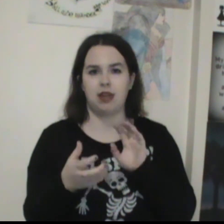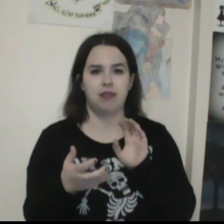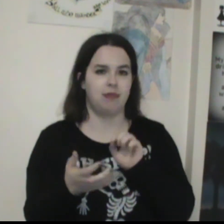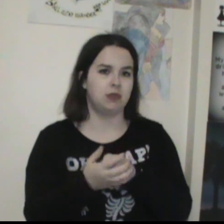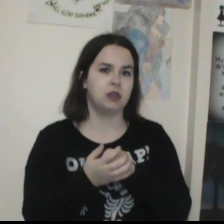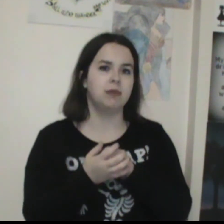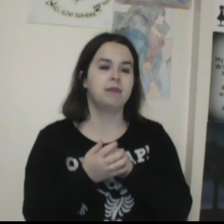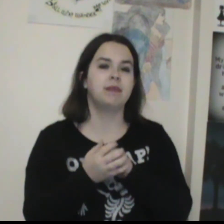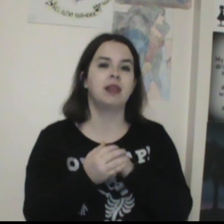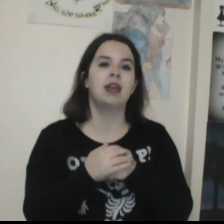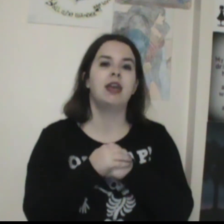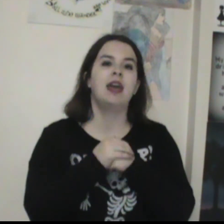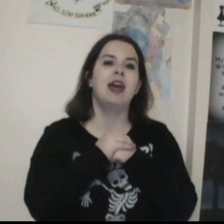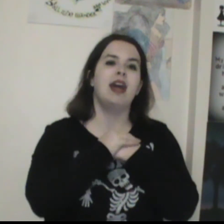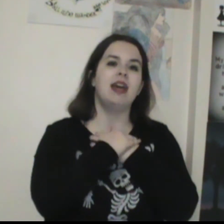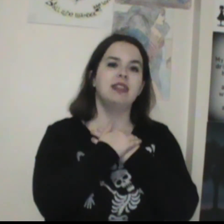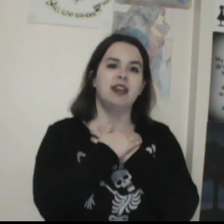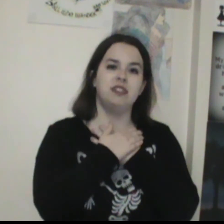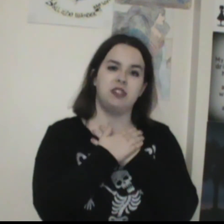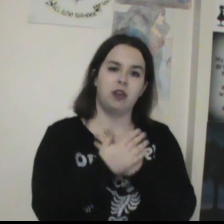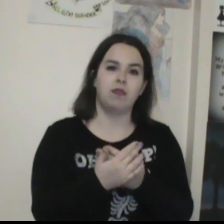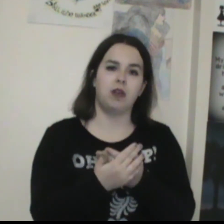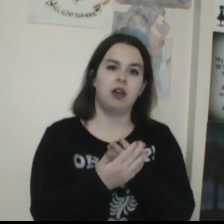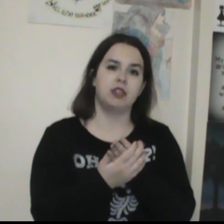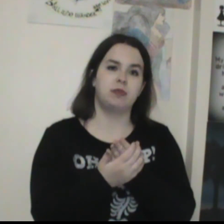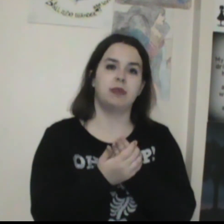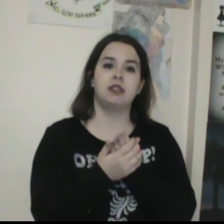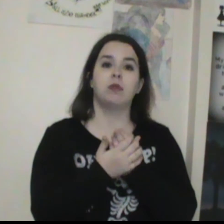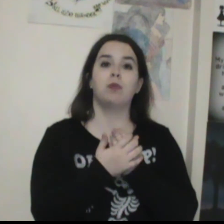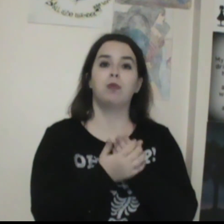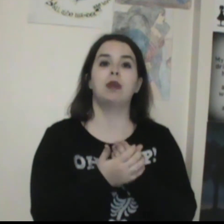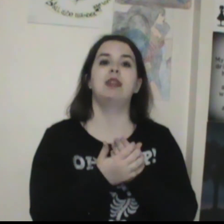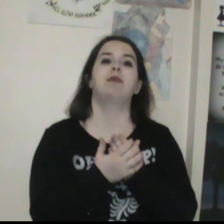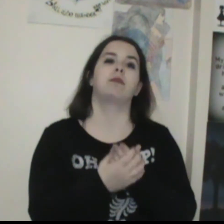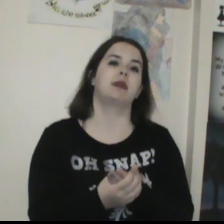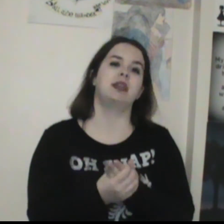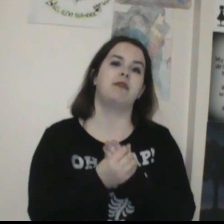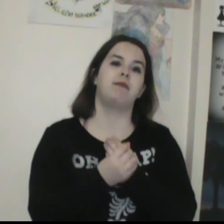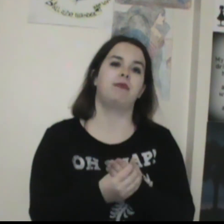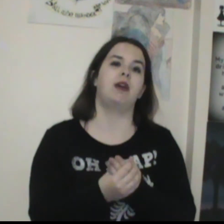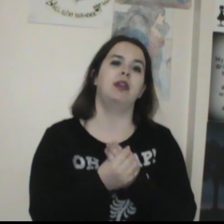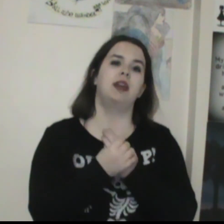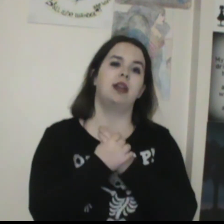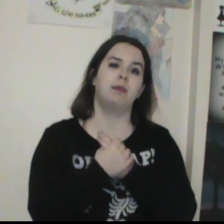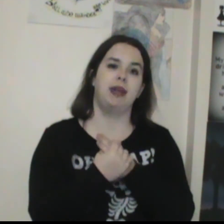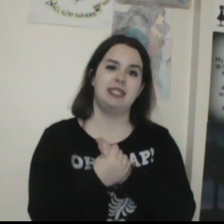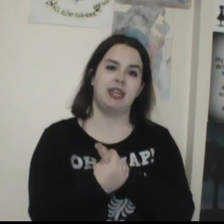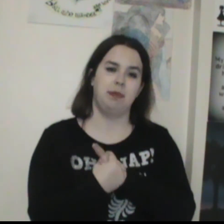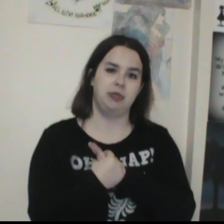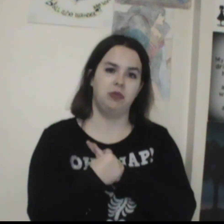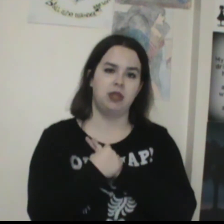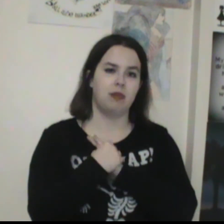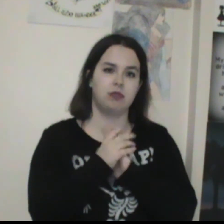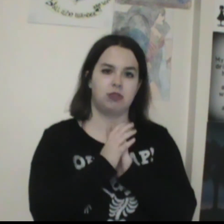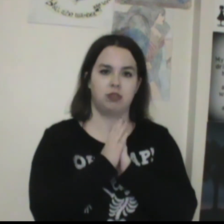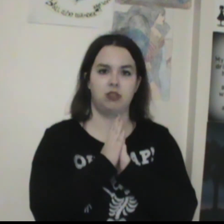in the future. And then just overall, this was a really, really fun and amazing episode that was just